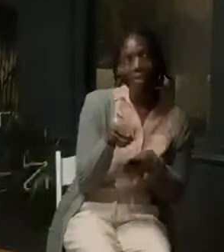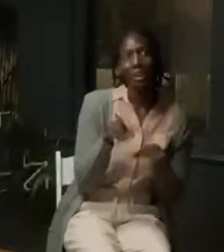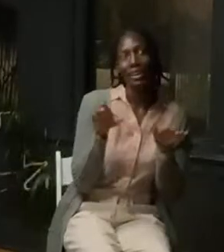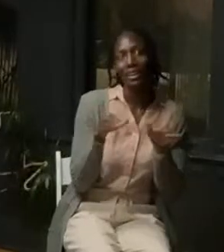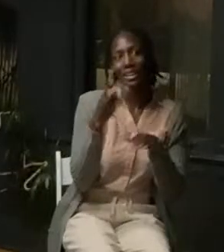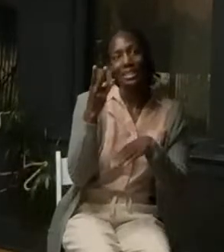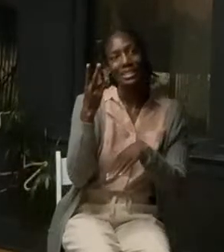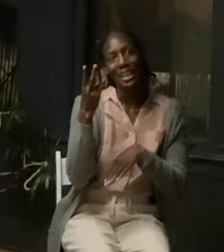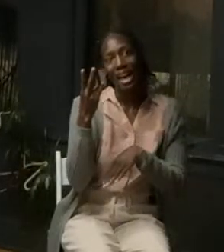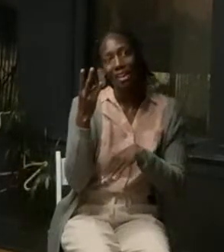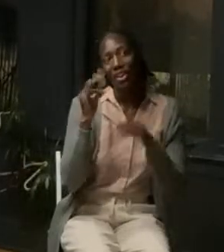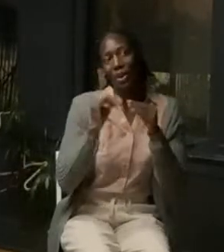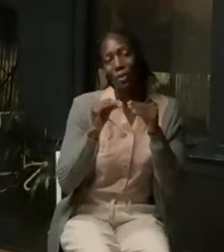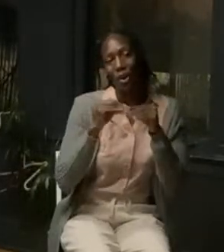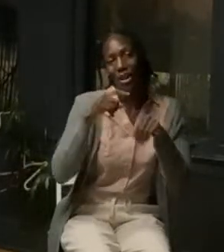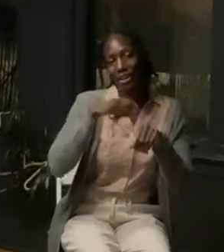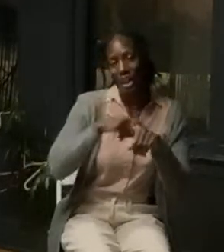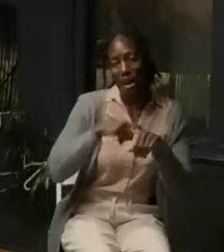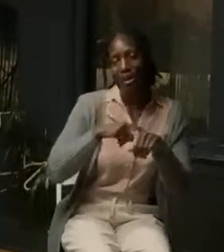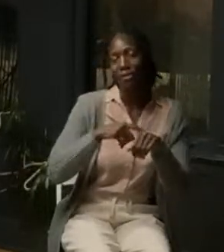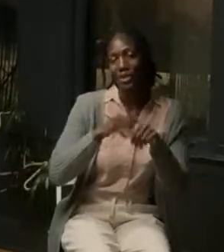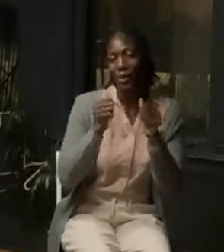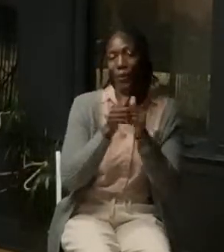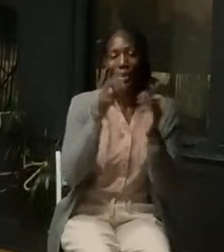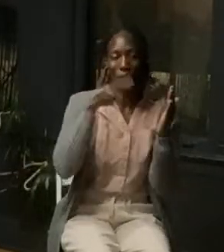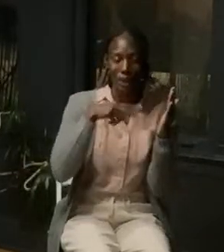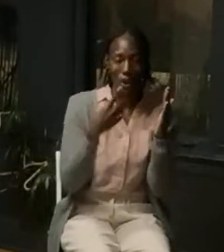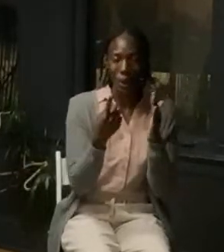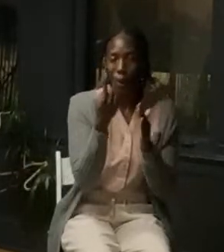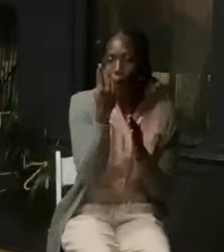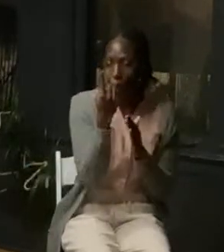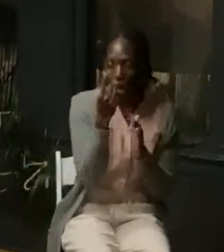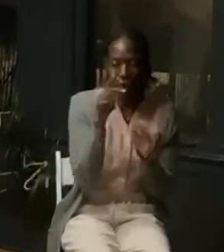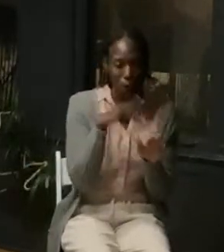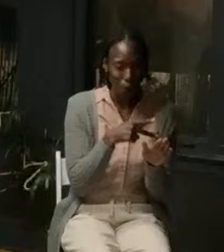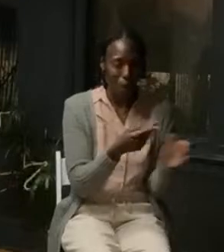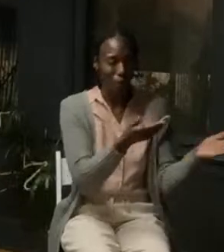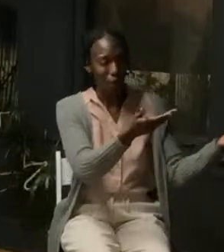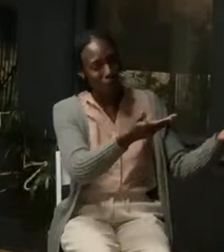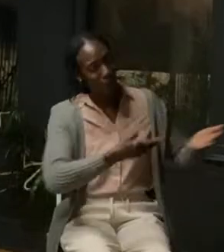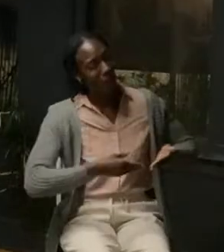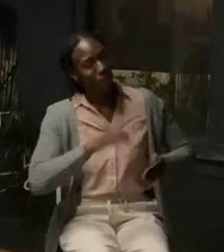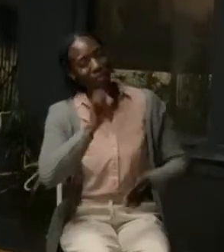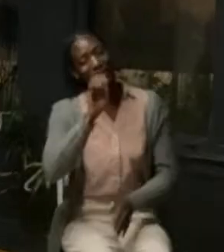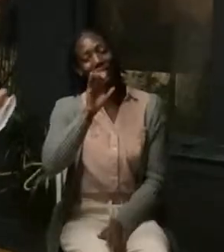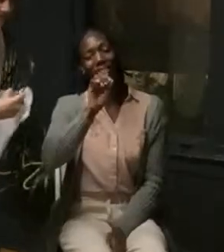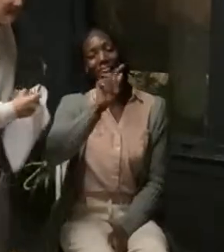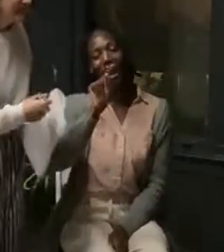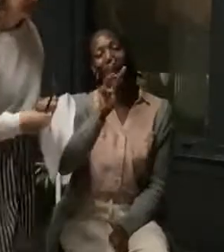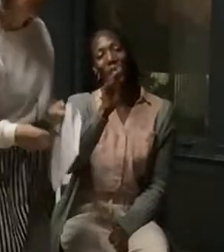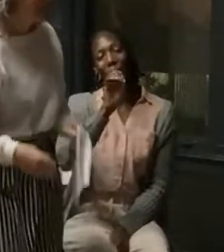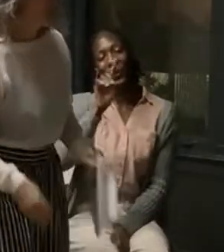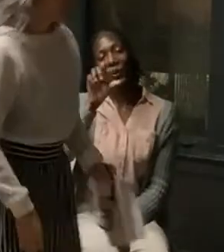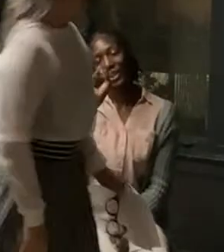Do not try this at home, kids. Welcome to the stage, Scott Woods.